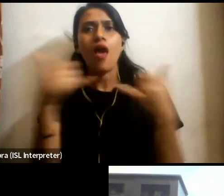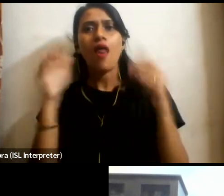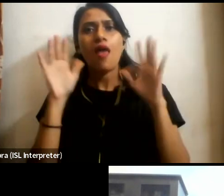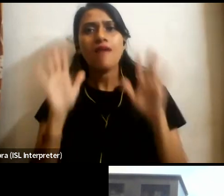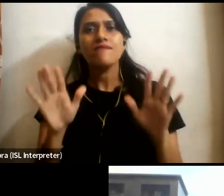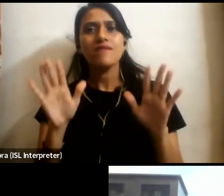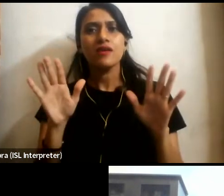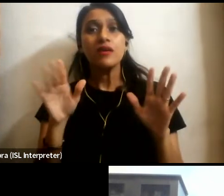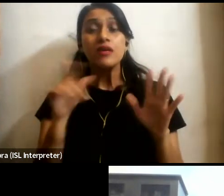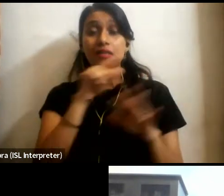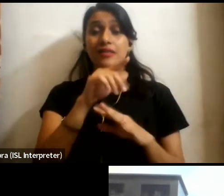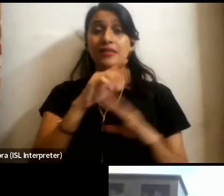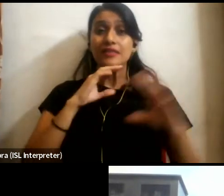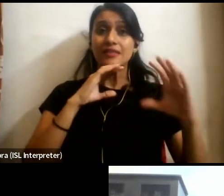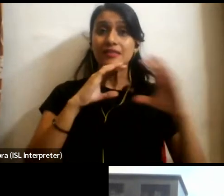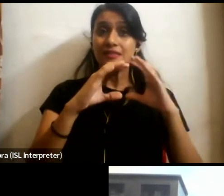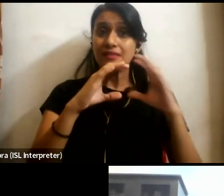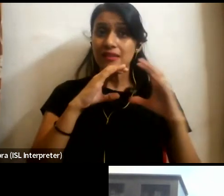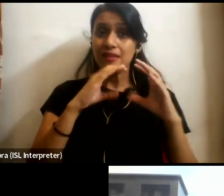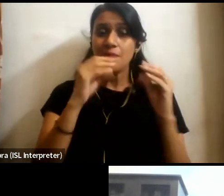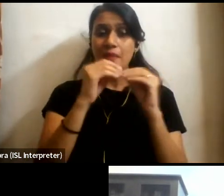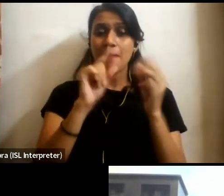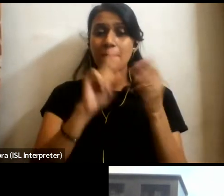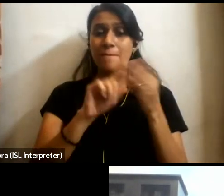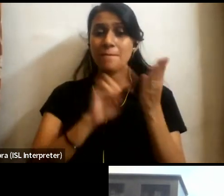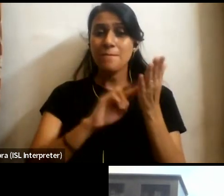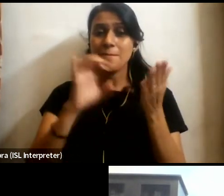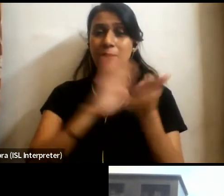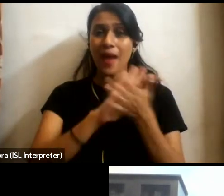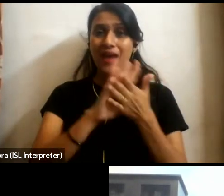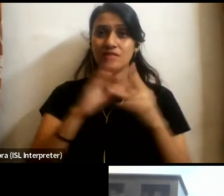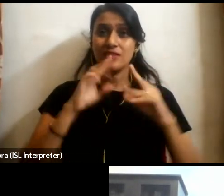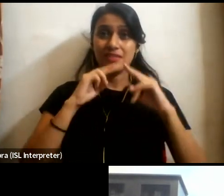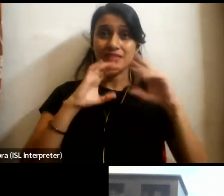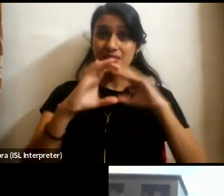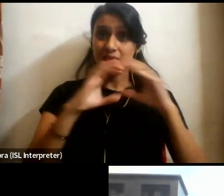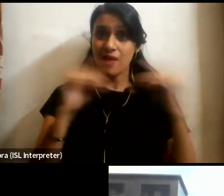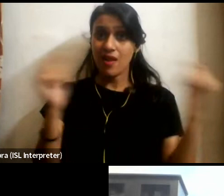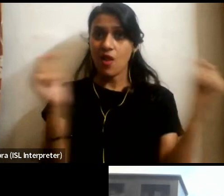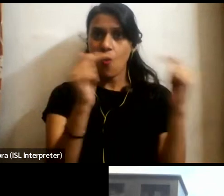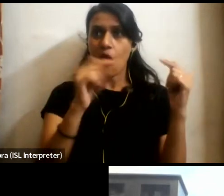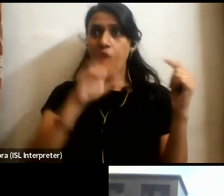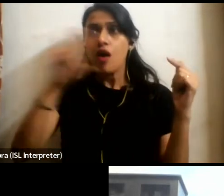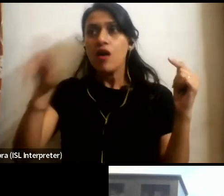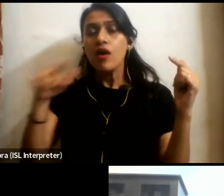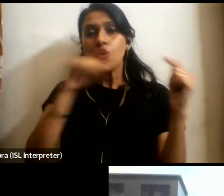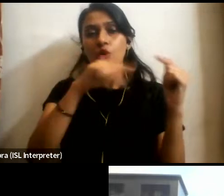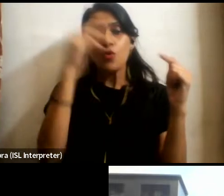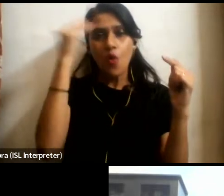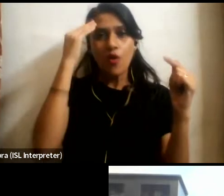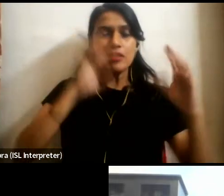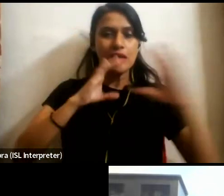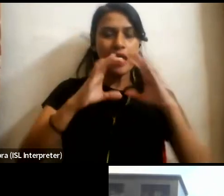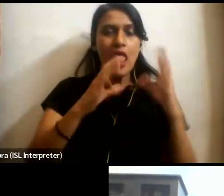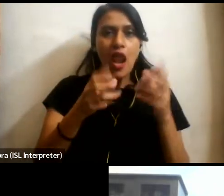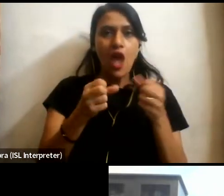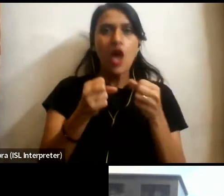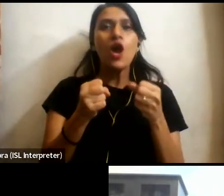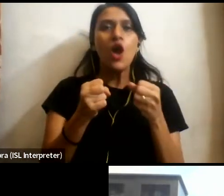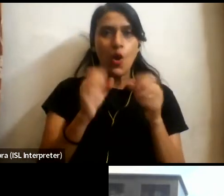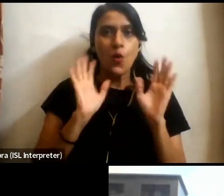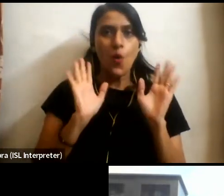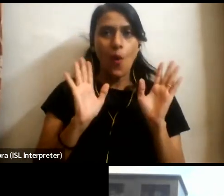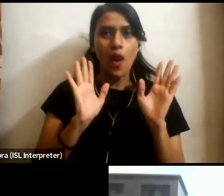careful what we say from the bench because people are listening, people are seeing us, so we need to control our demeanor. We can't